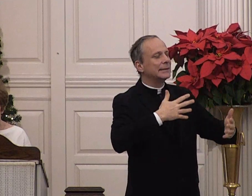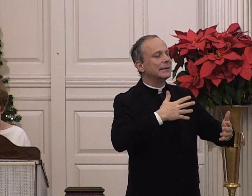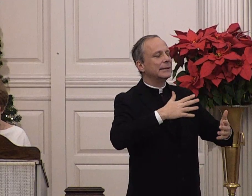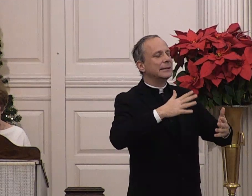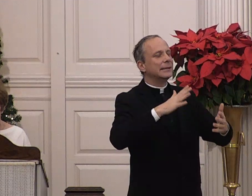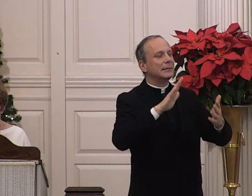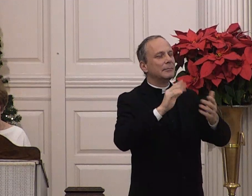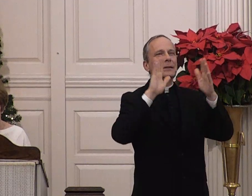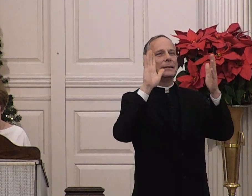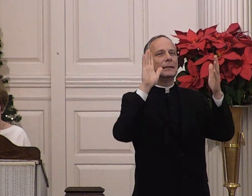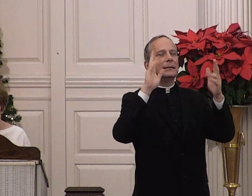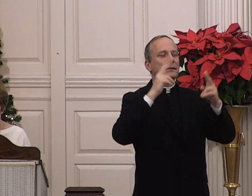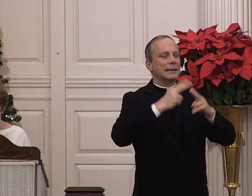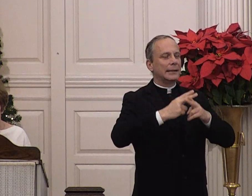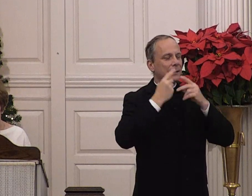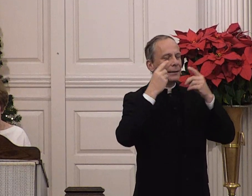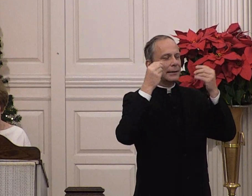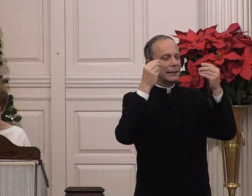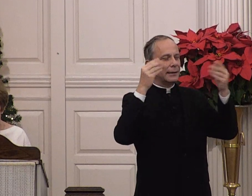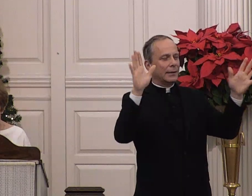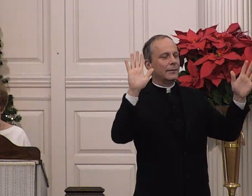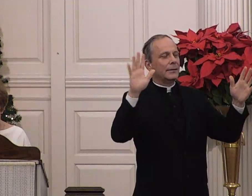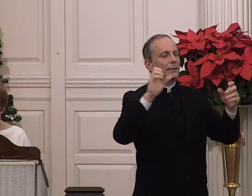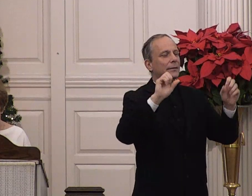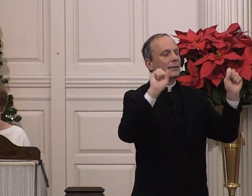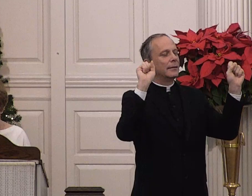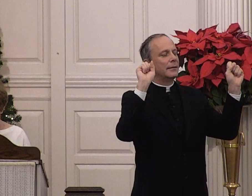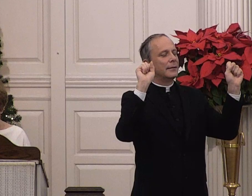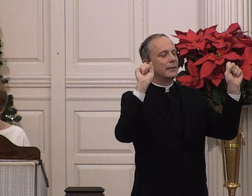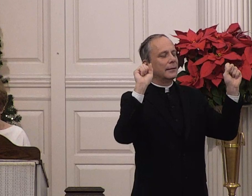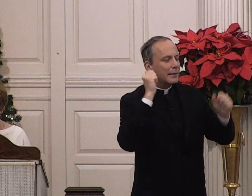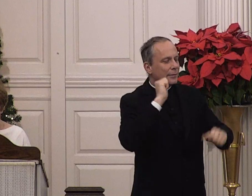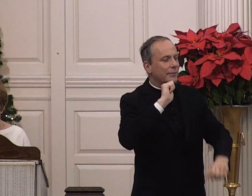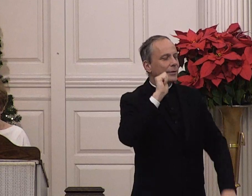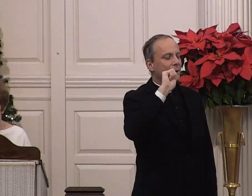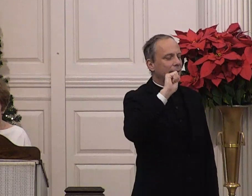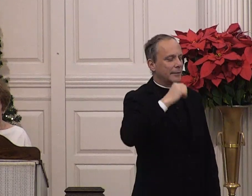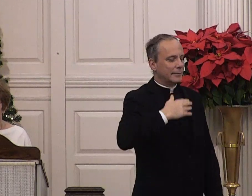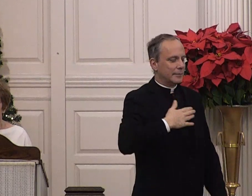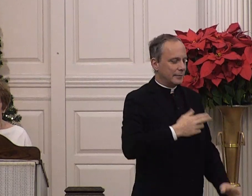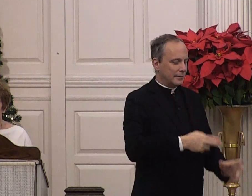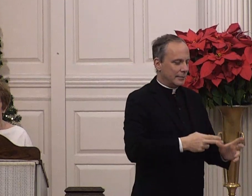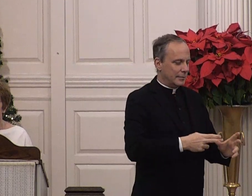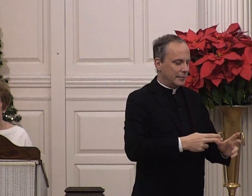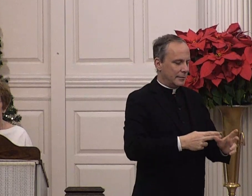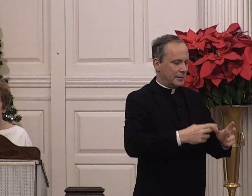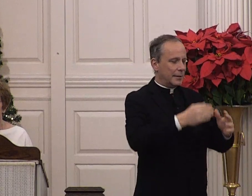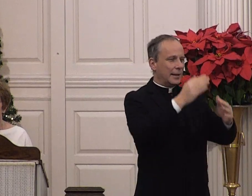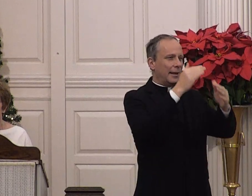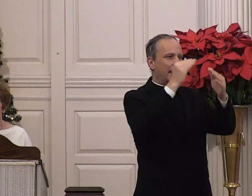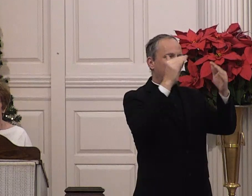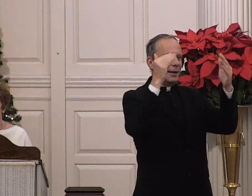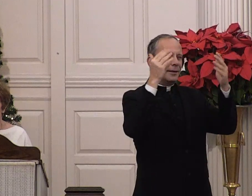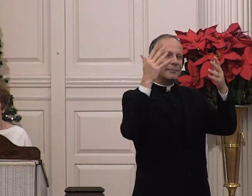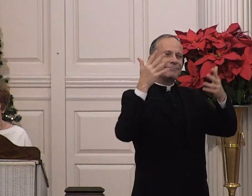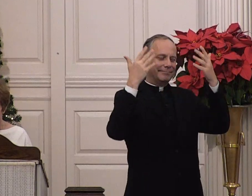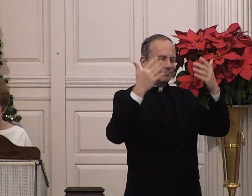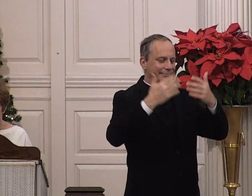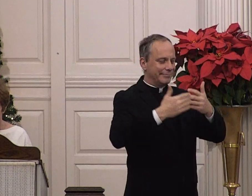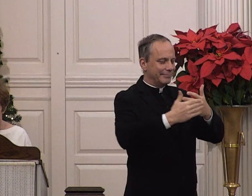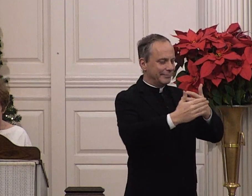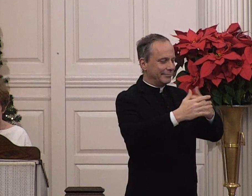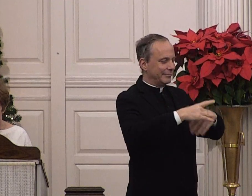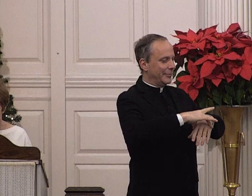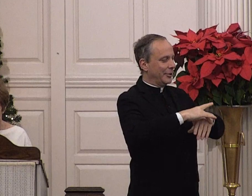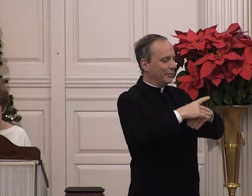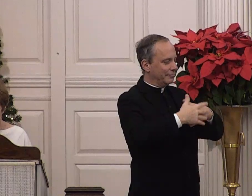name. Announce his salvation day after day. Let the heavens be glad and the earth